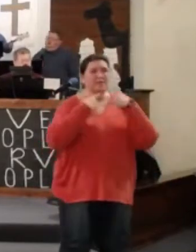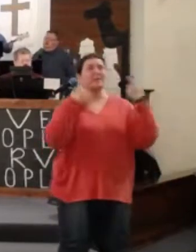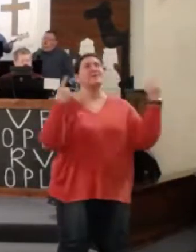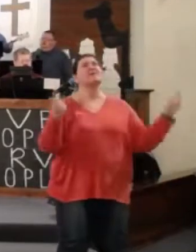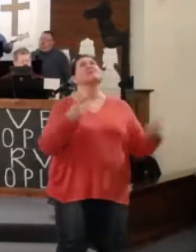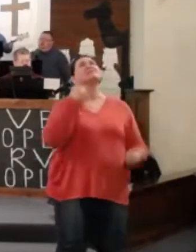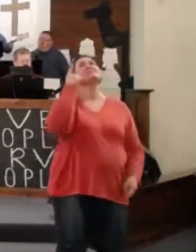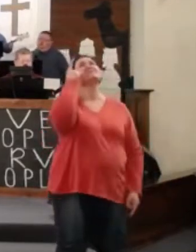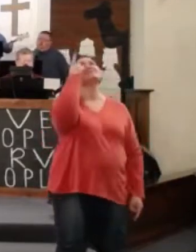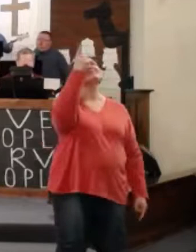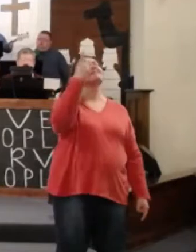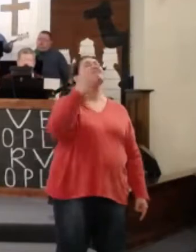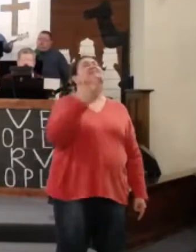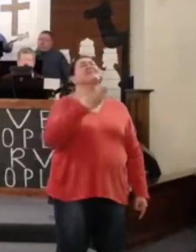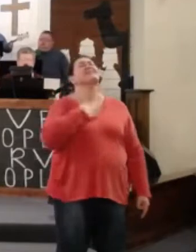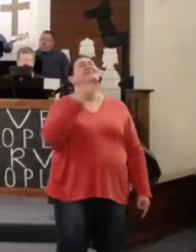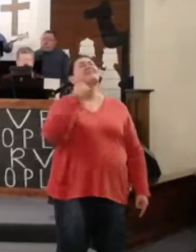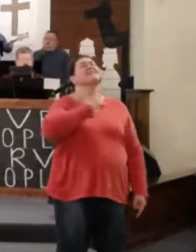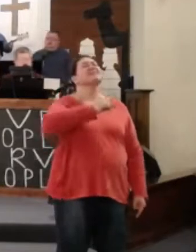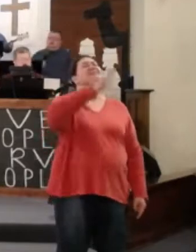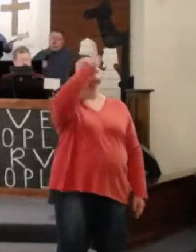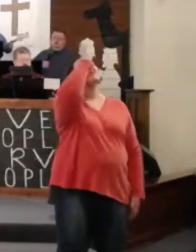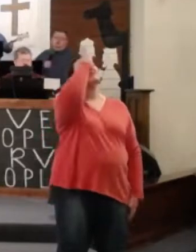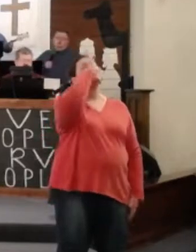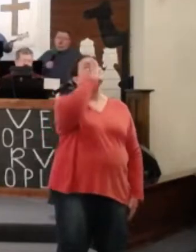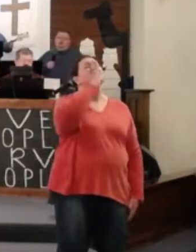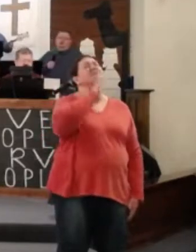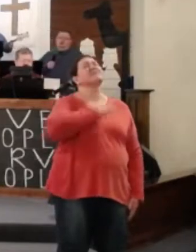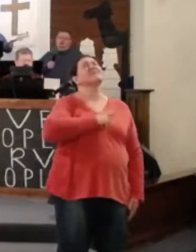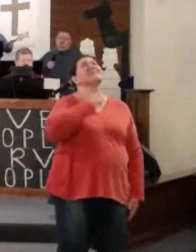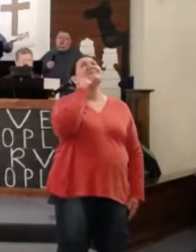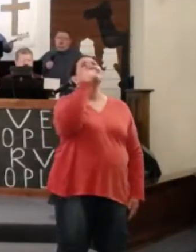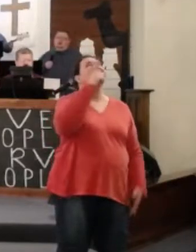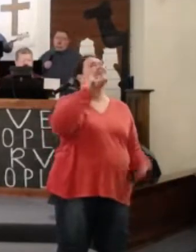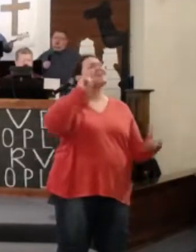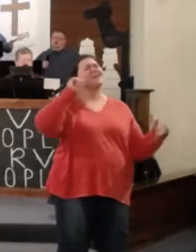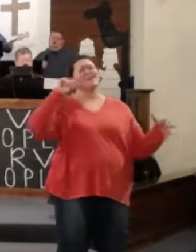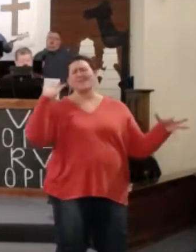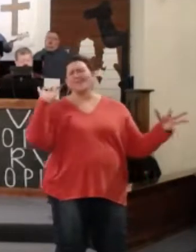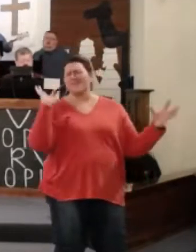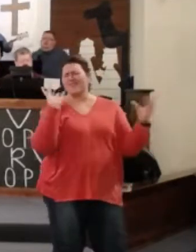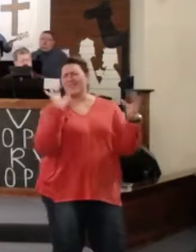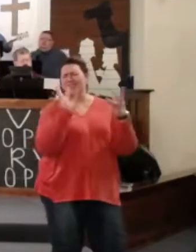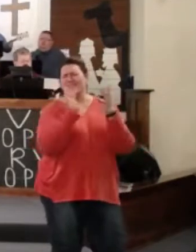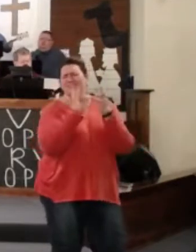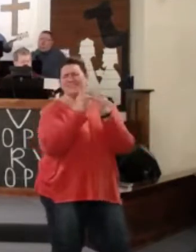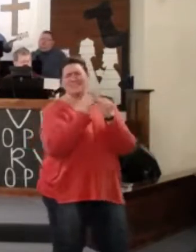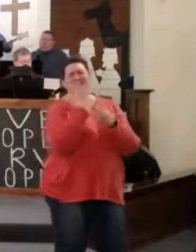here I am to say that you're my God.